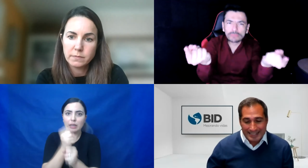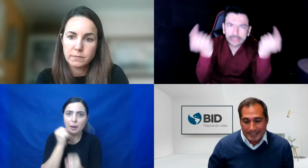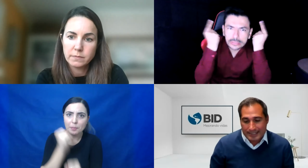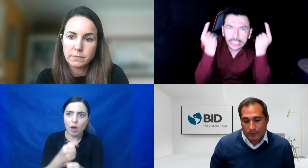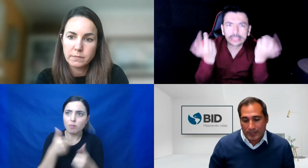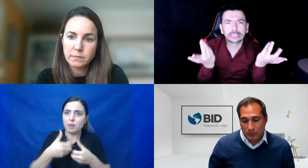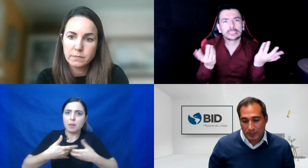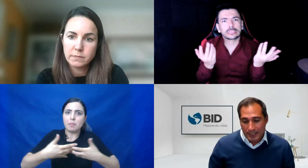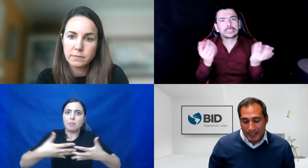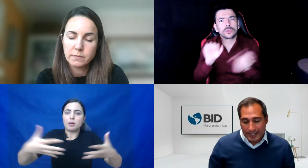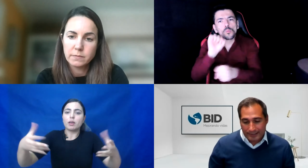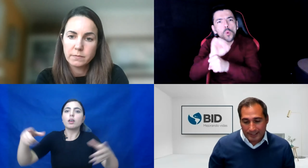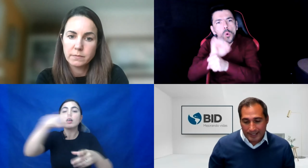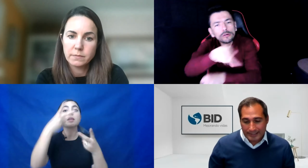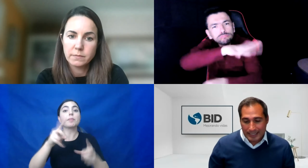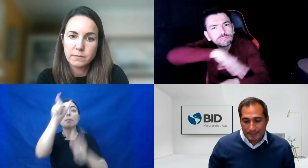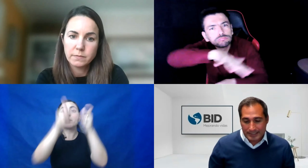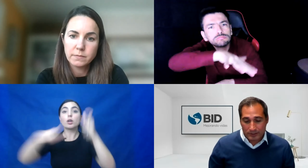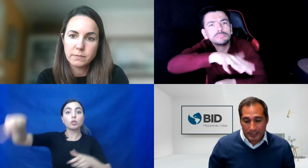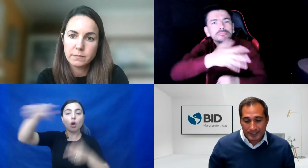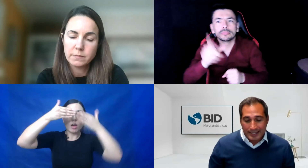market and the community needs to